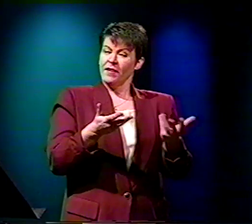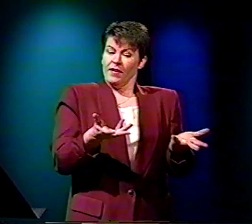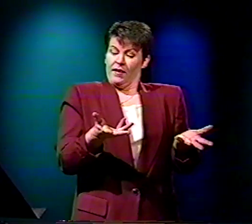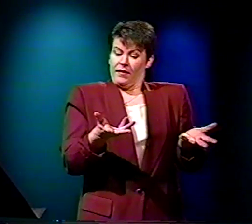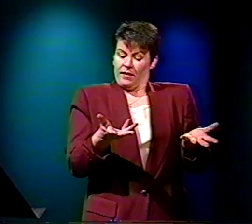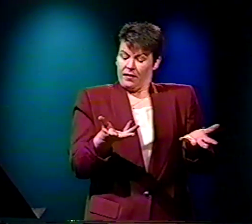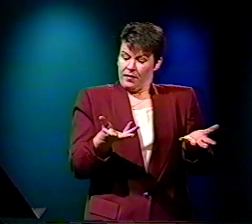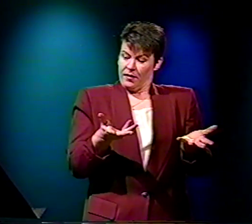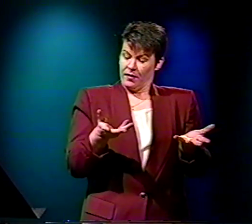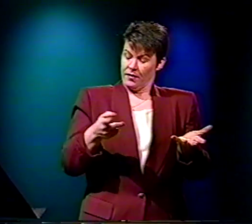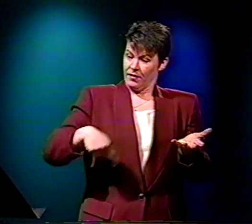their own community.